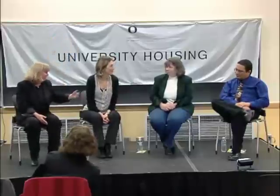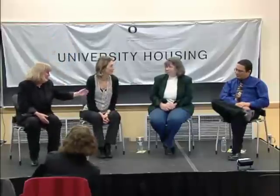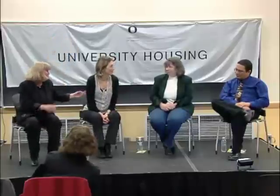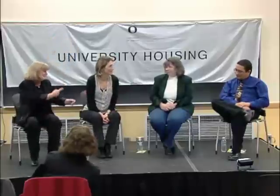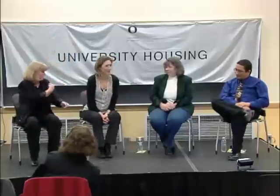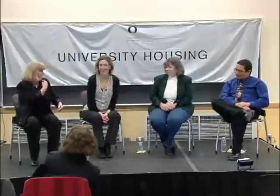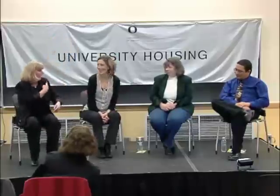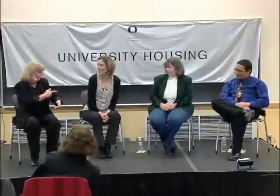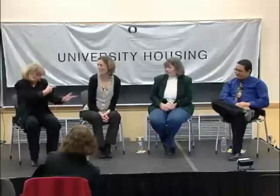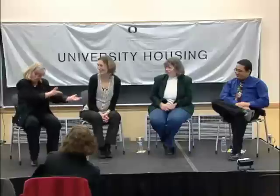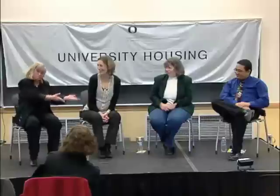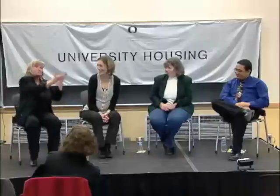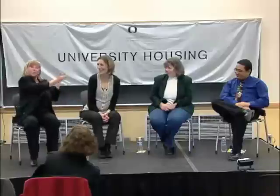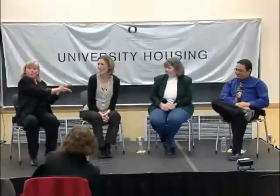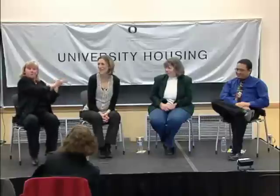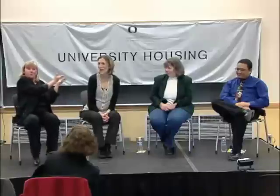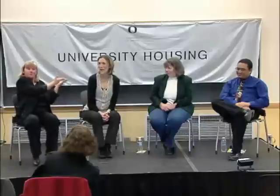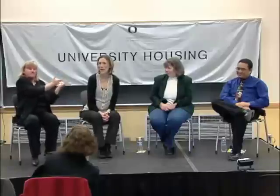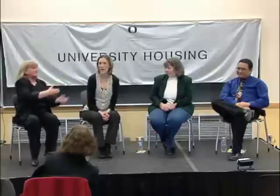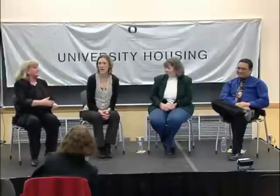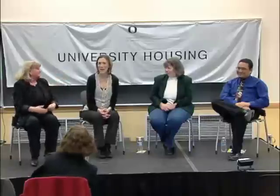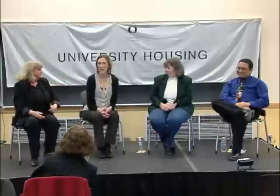You said you can go.